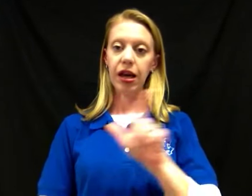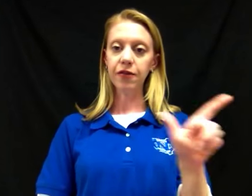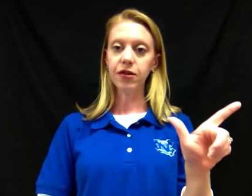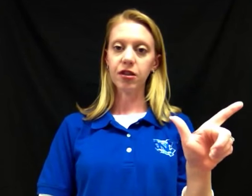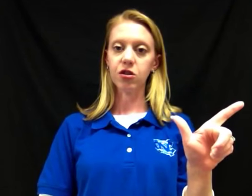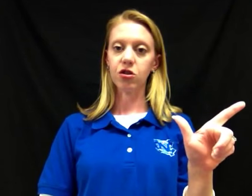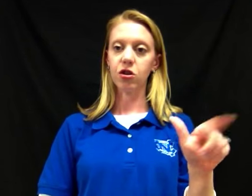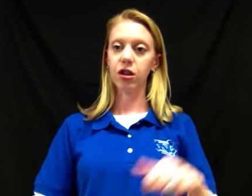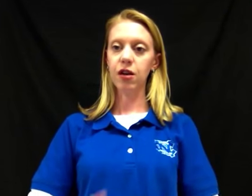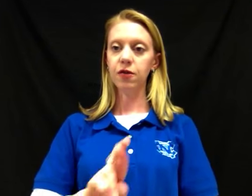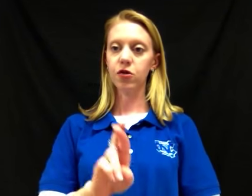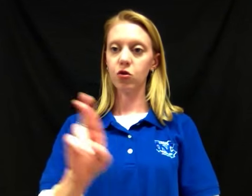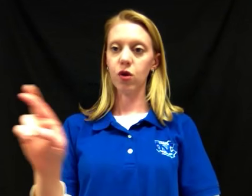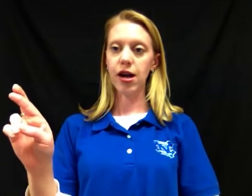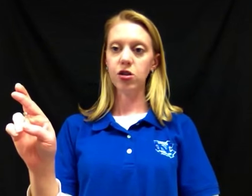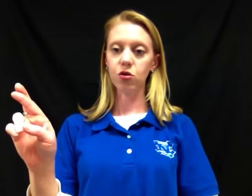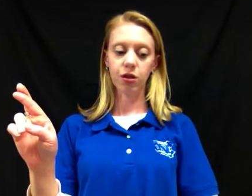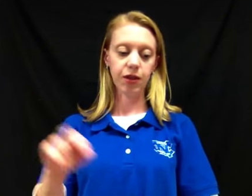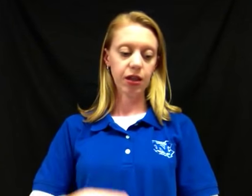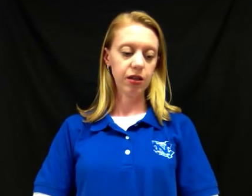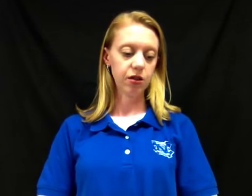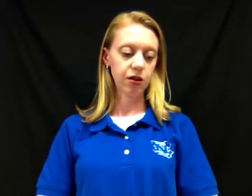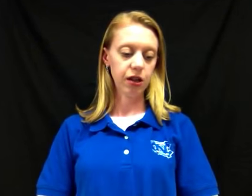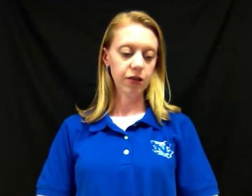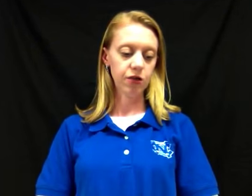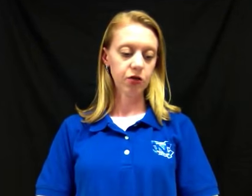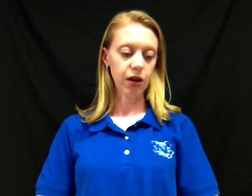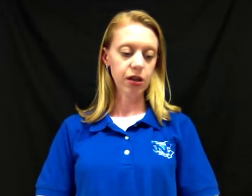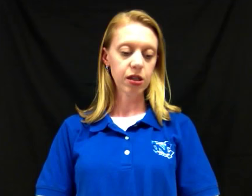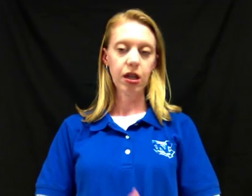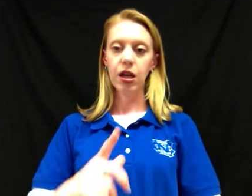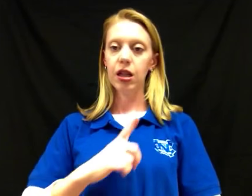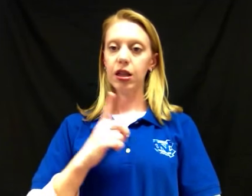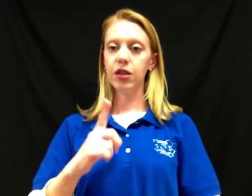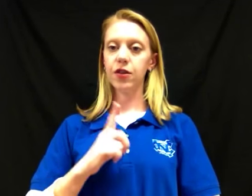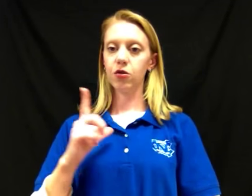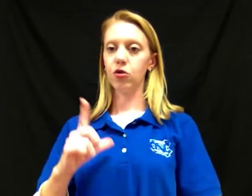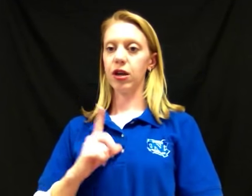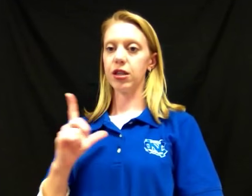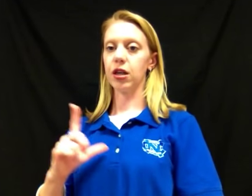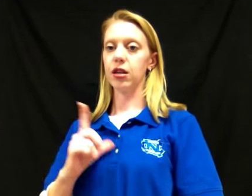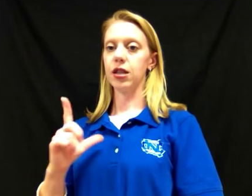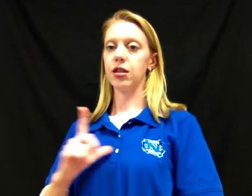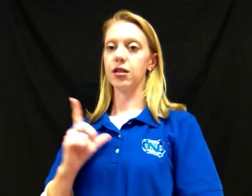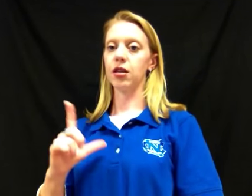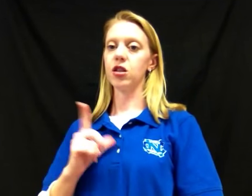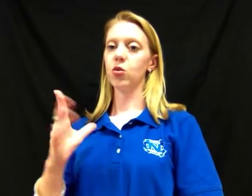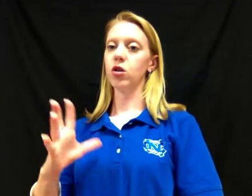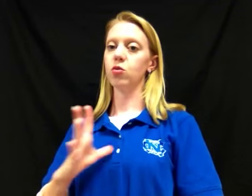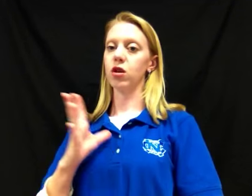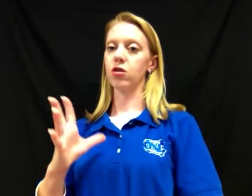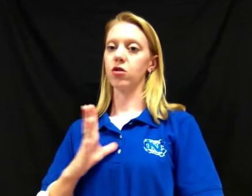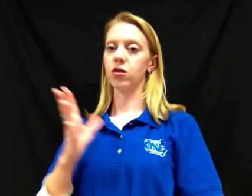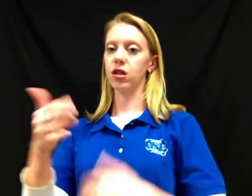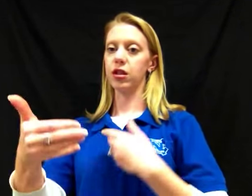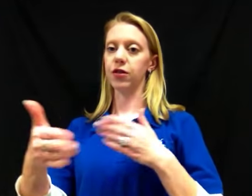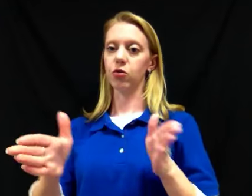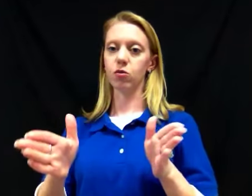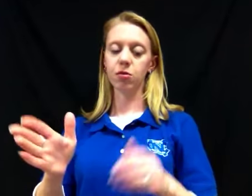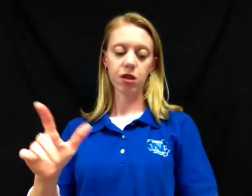Left, as in to turn left, or right, or something is on the left or the right. Living room, I tend to sign this one. We also see living room